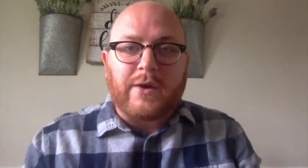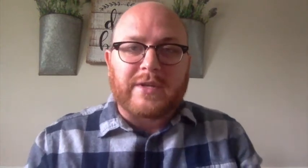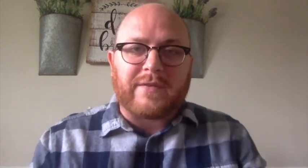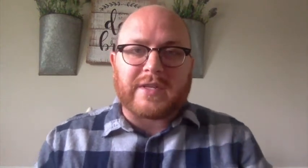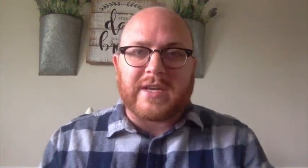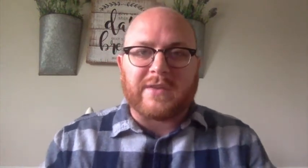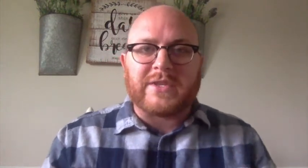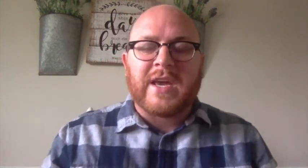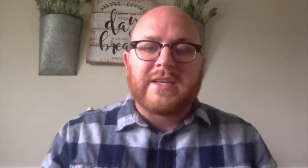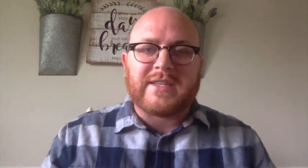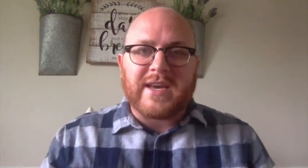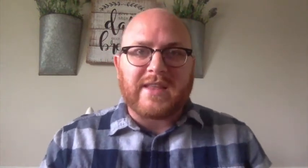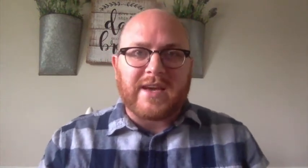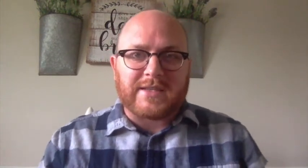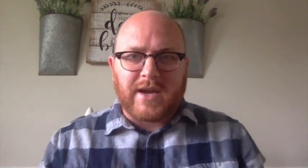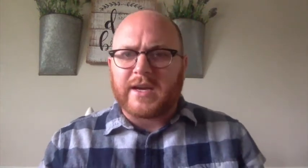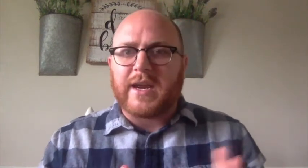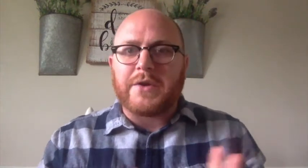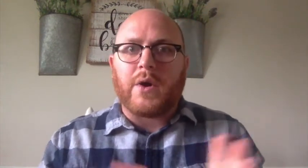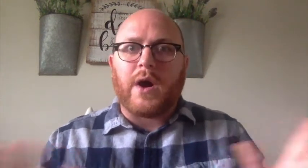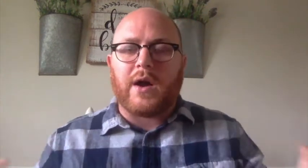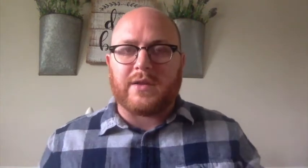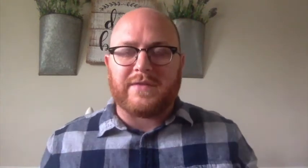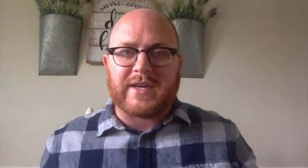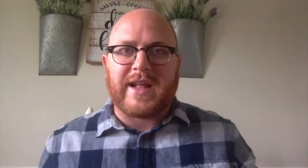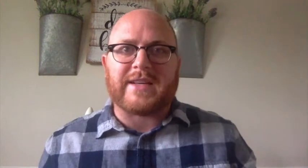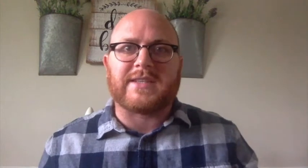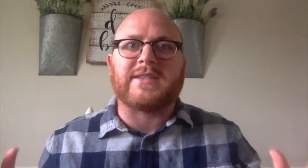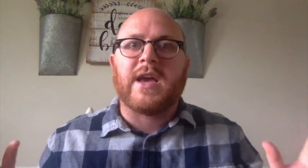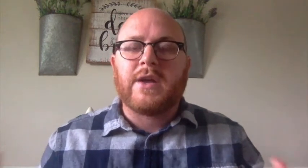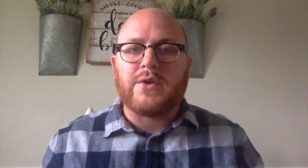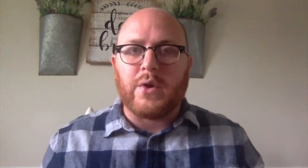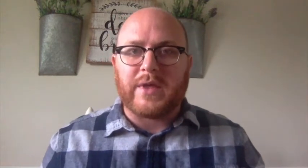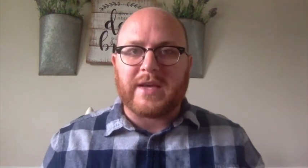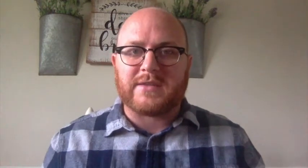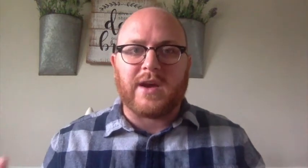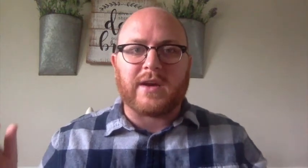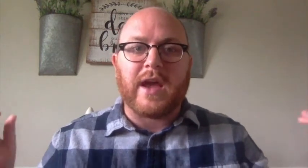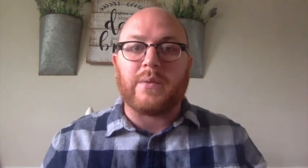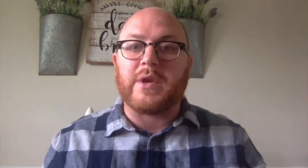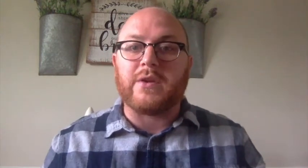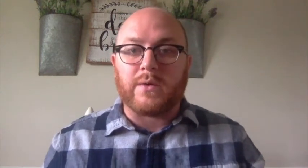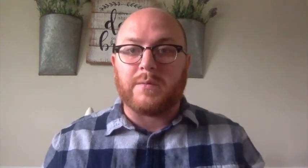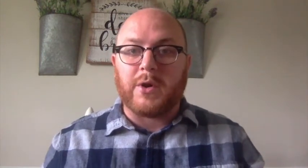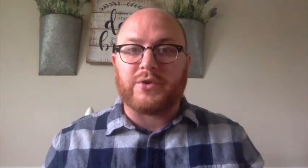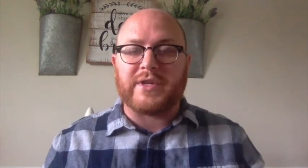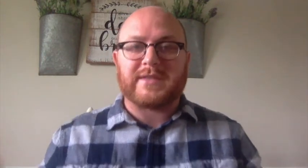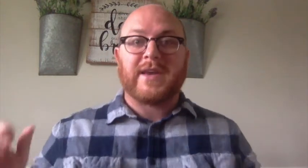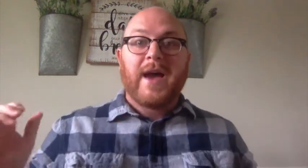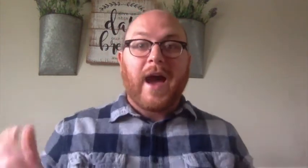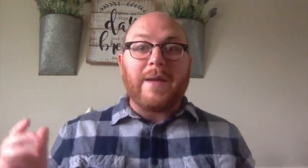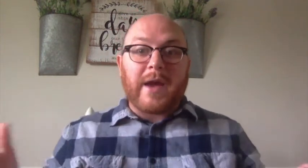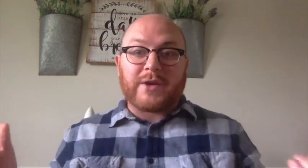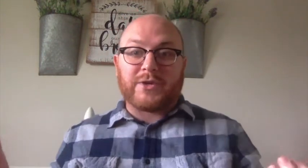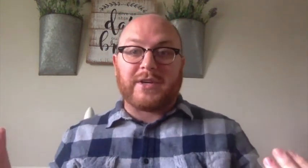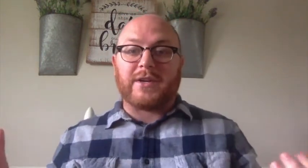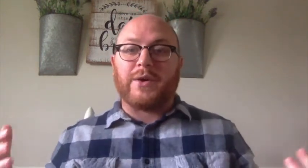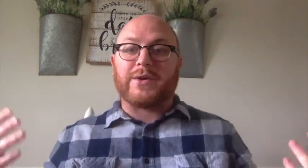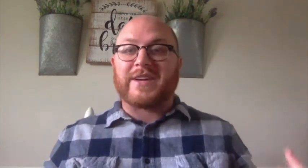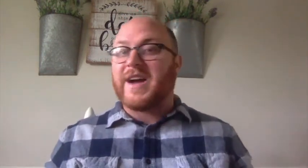of ourselves singing that song, and I know all of the classes know that song and we know the motions. I'm actually going to hold a